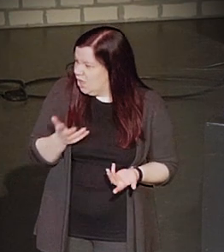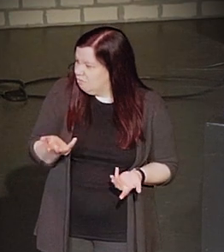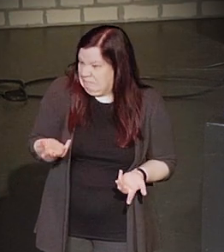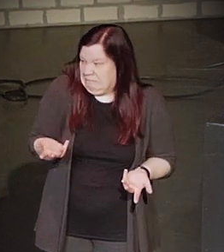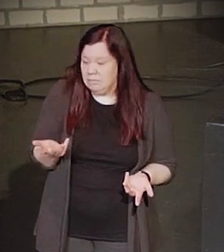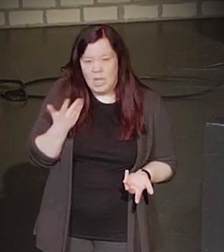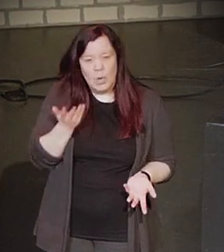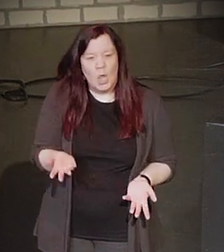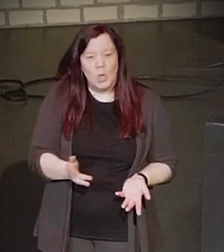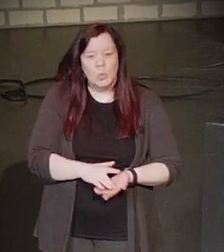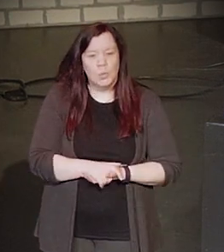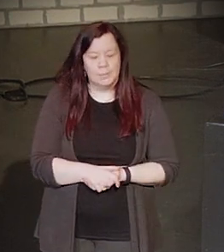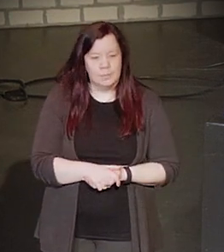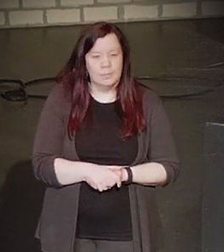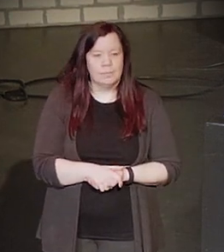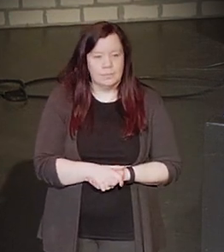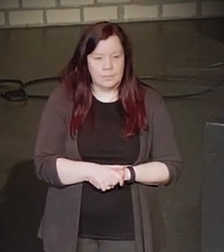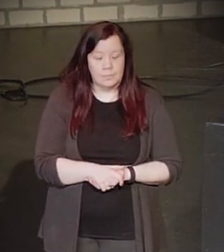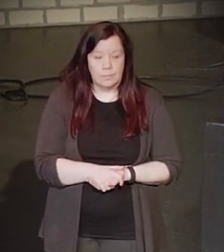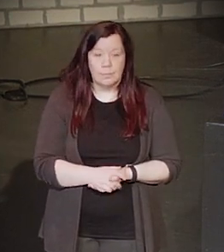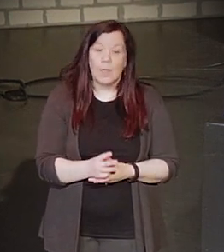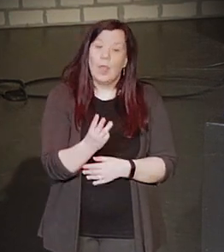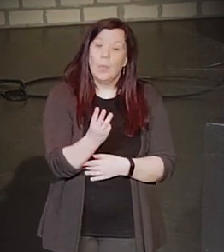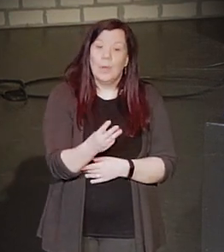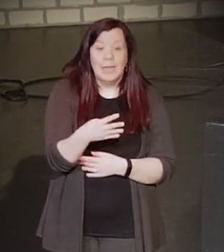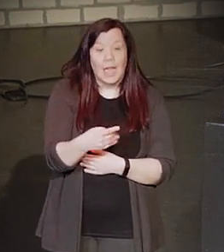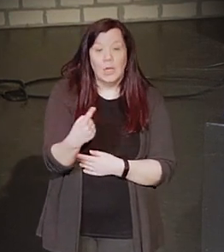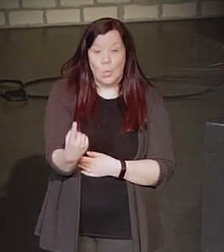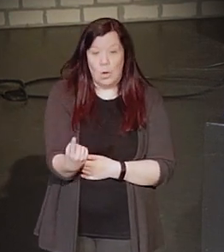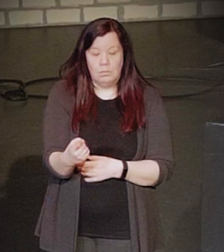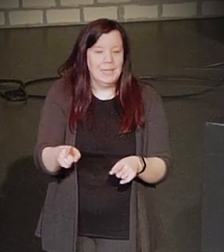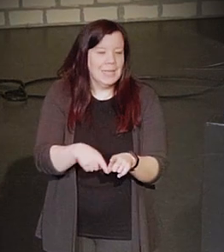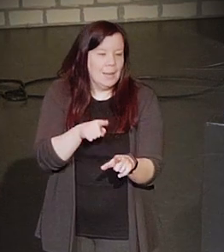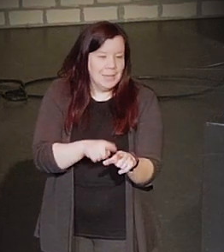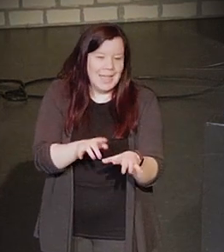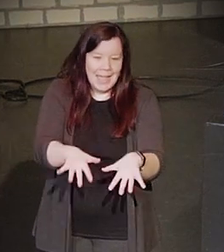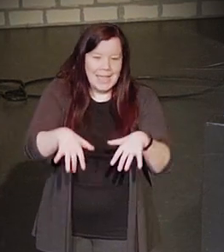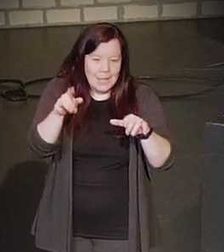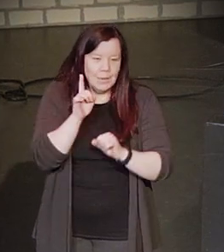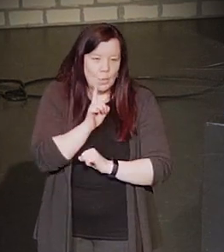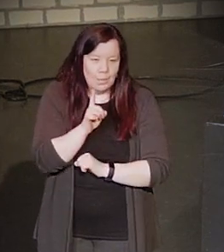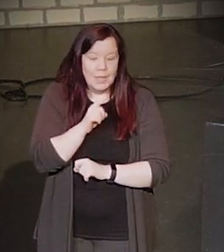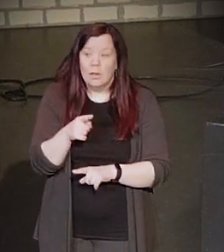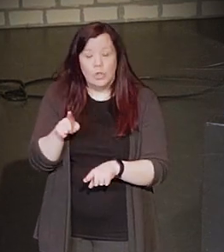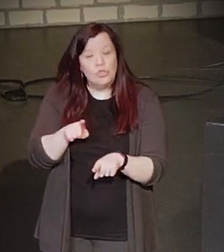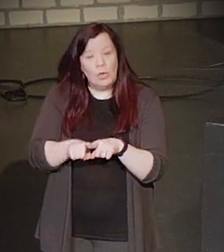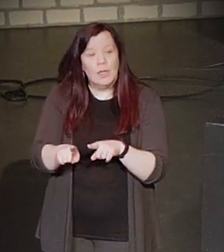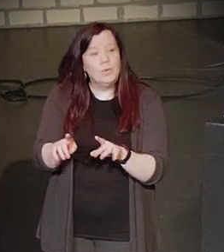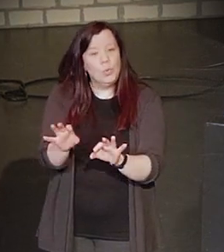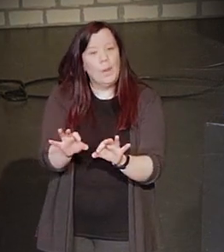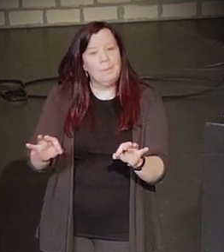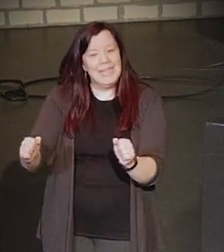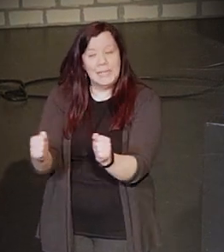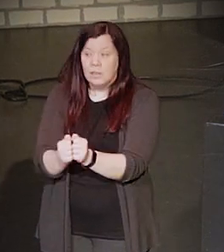stood. And in 391, the very year of the Assemblywomen, there is an attempt at peace.